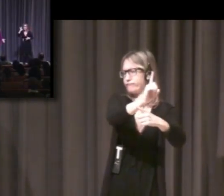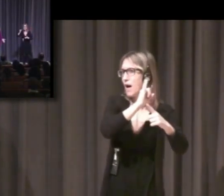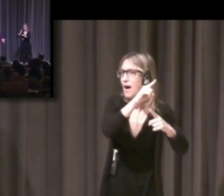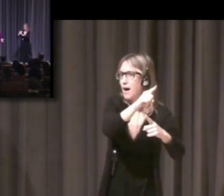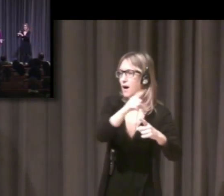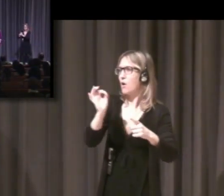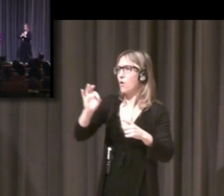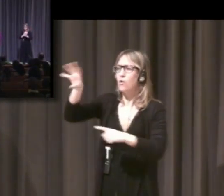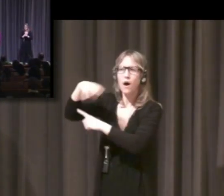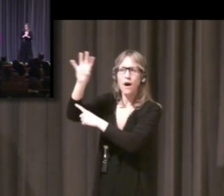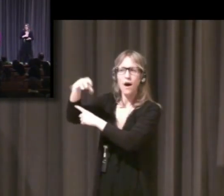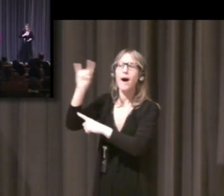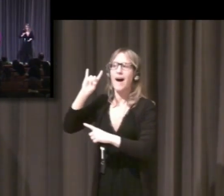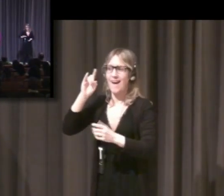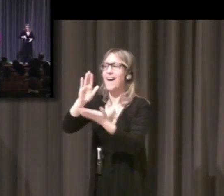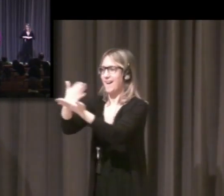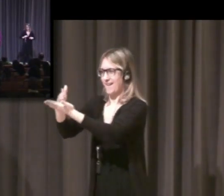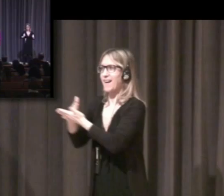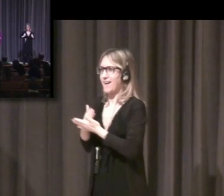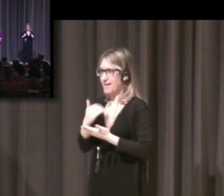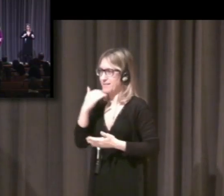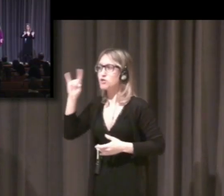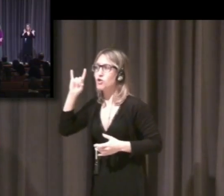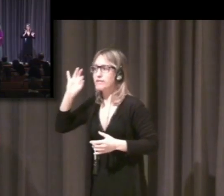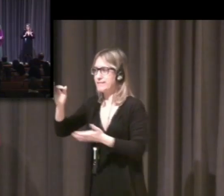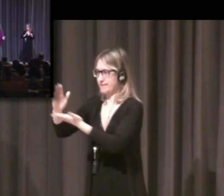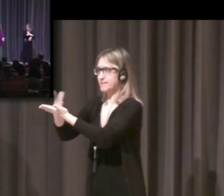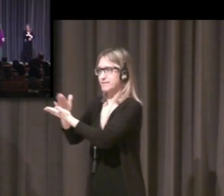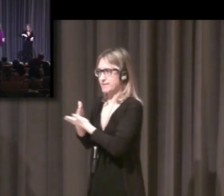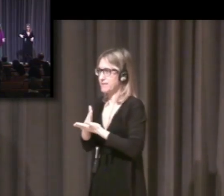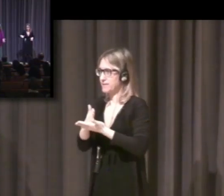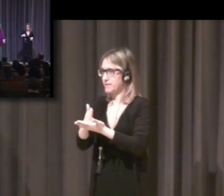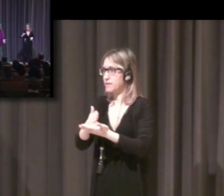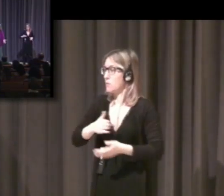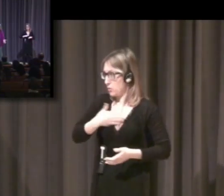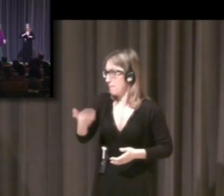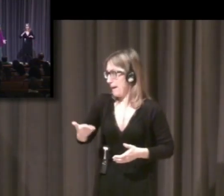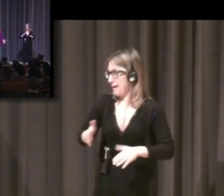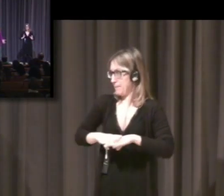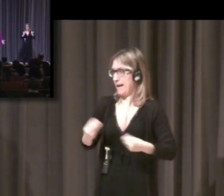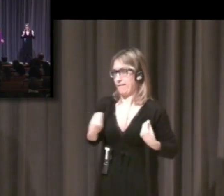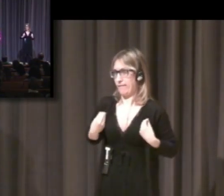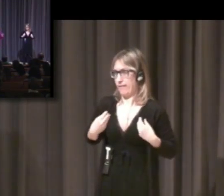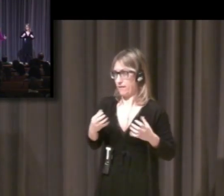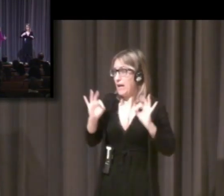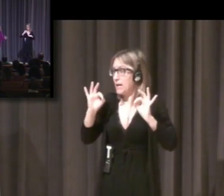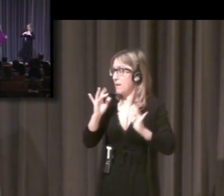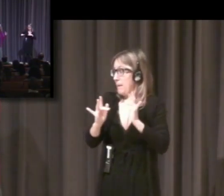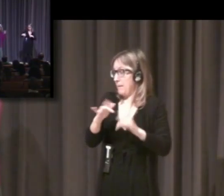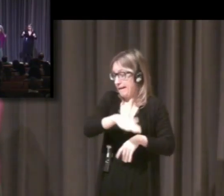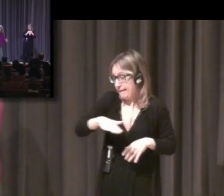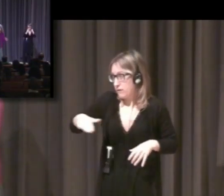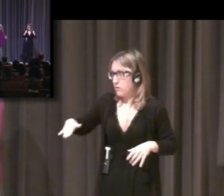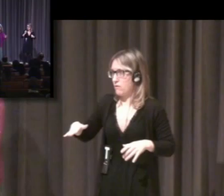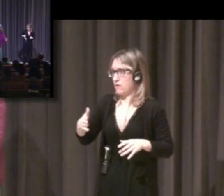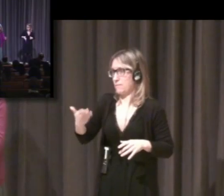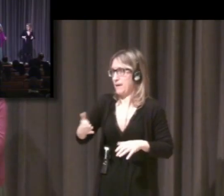helpful, especially to a child. It can be helpful, it can save your life. But they're getting